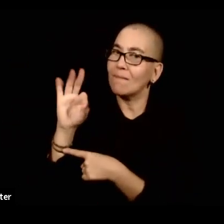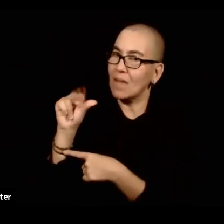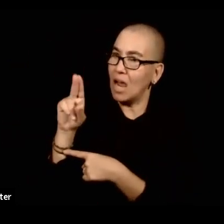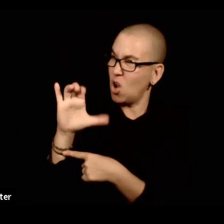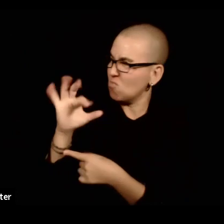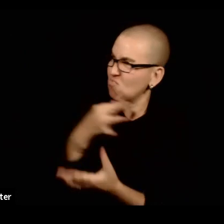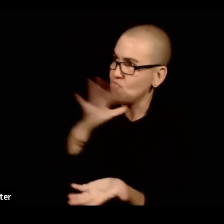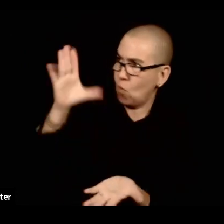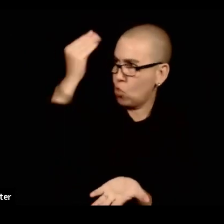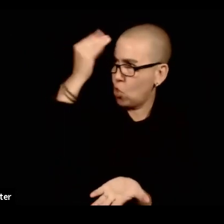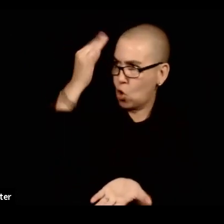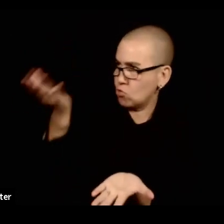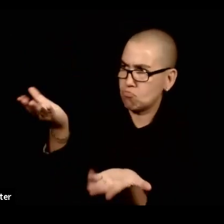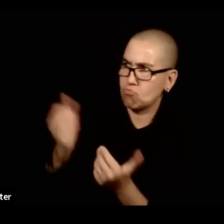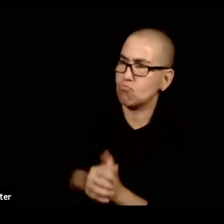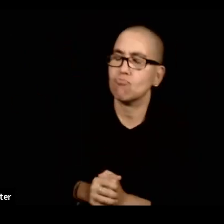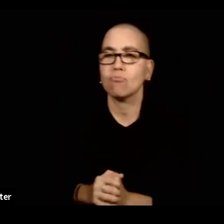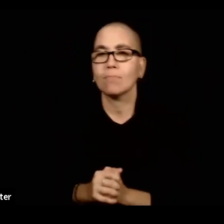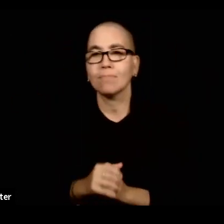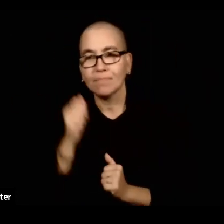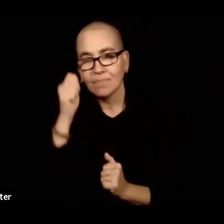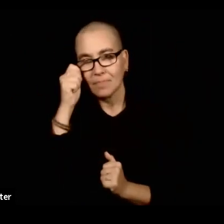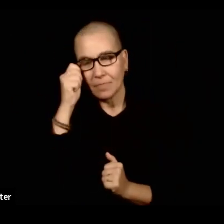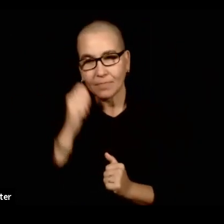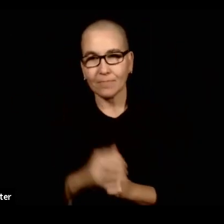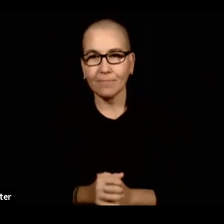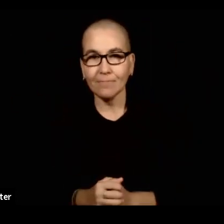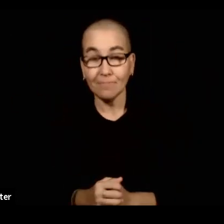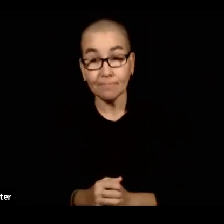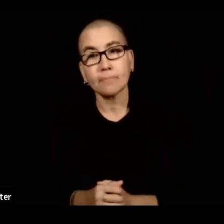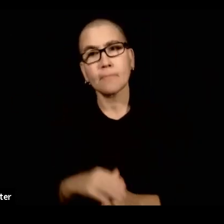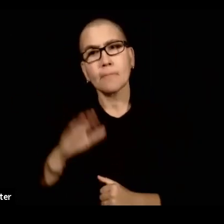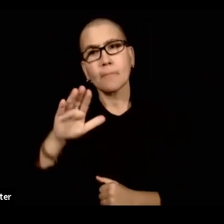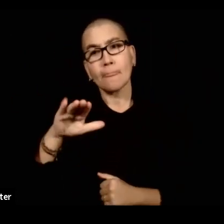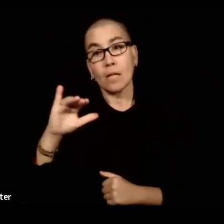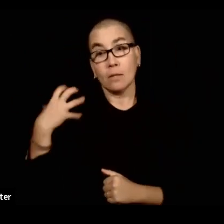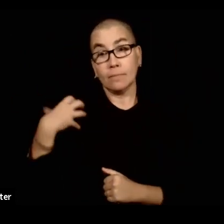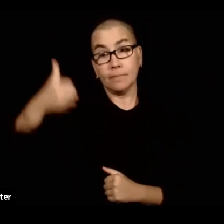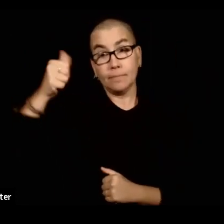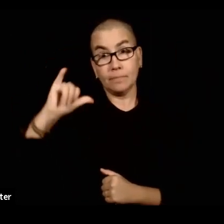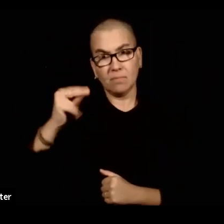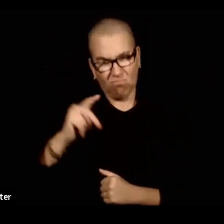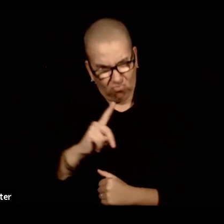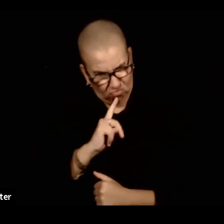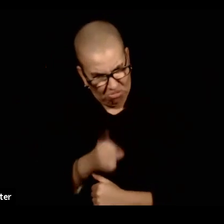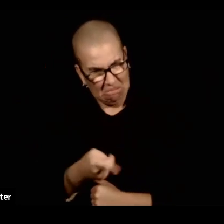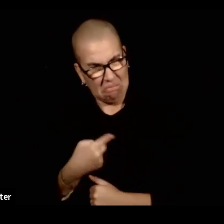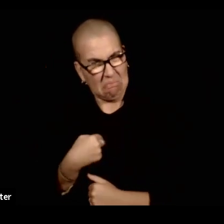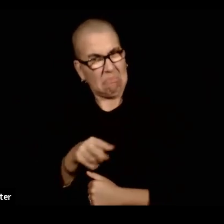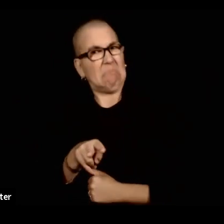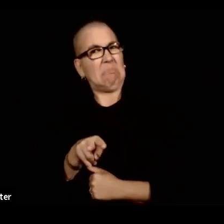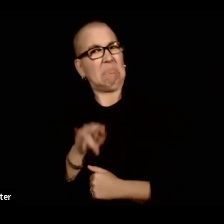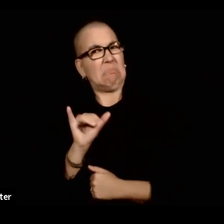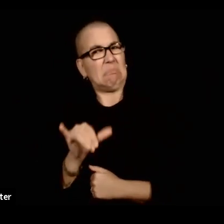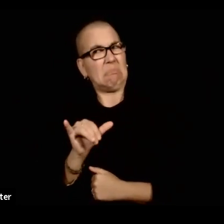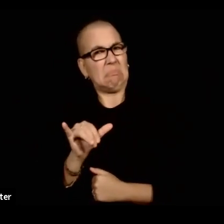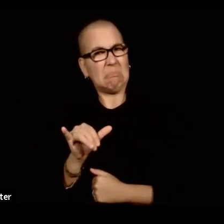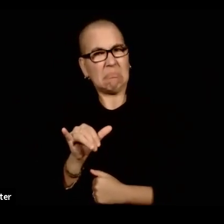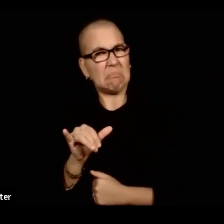Well, this is Jan. I didn't hear those comments, unfortunately, but I certainly understand the point that when